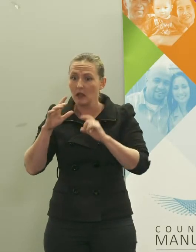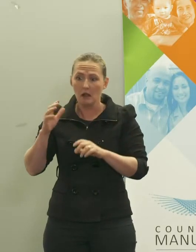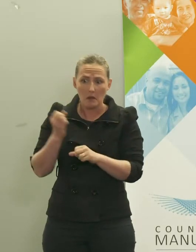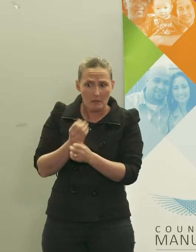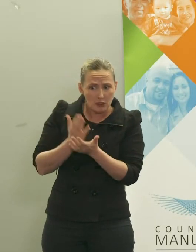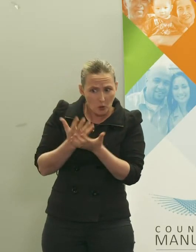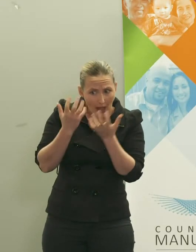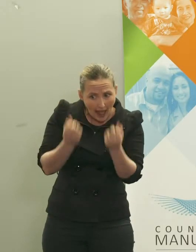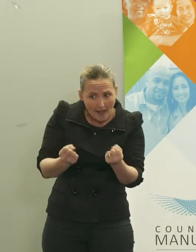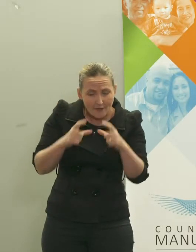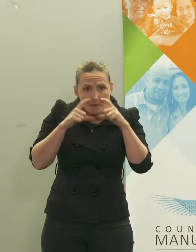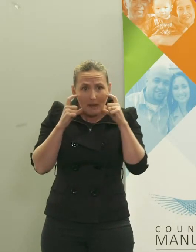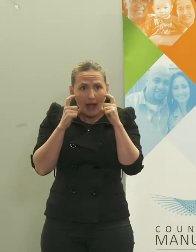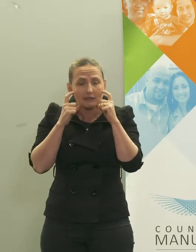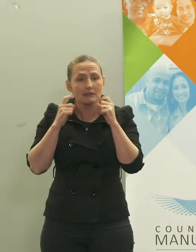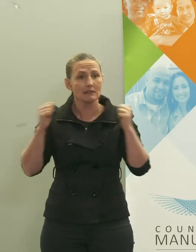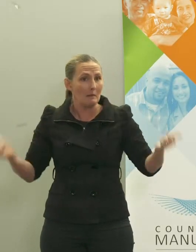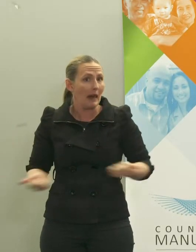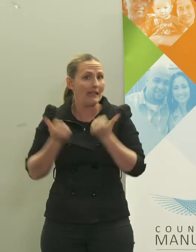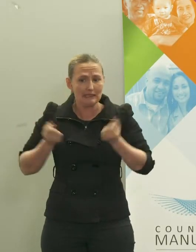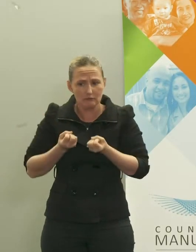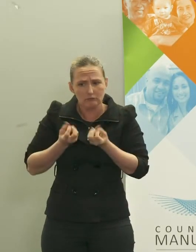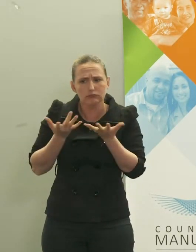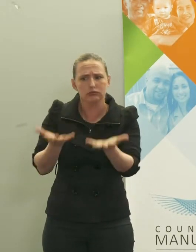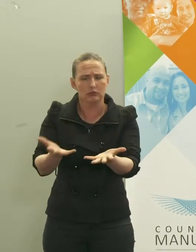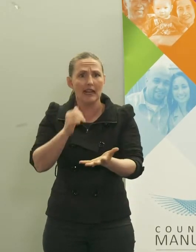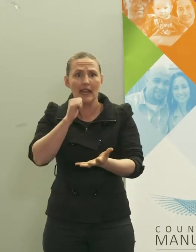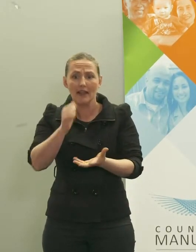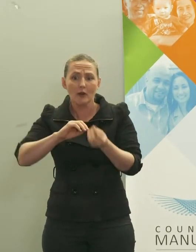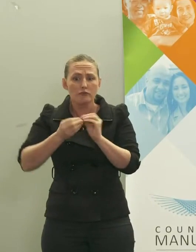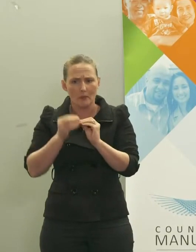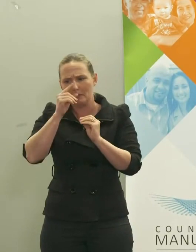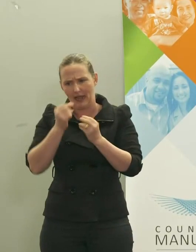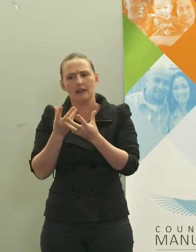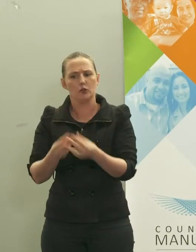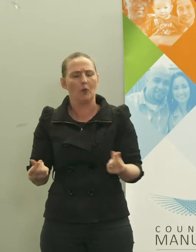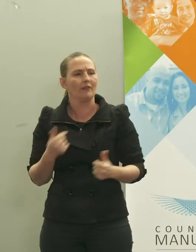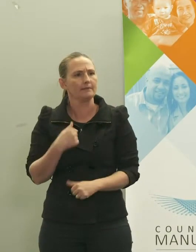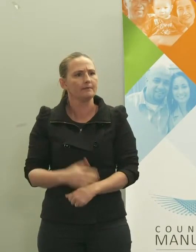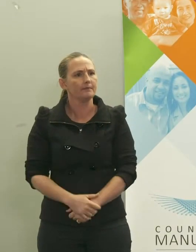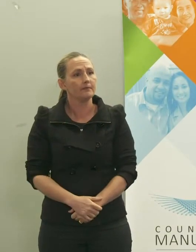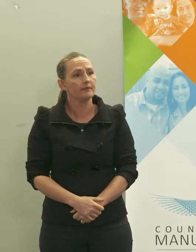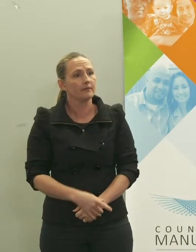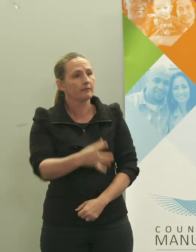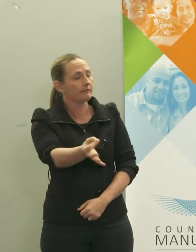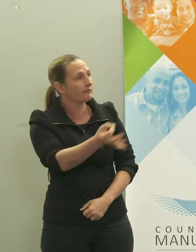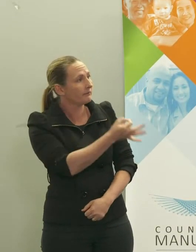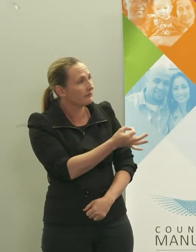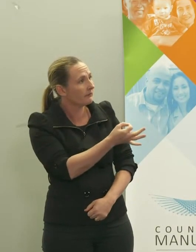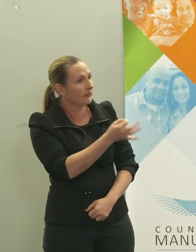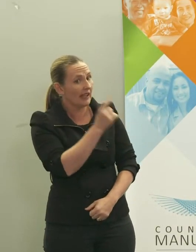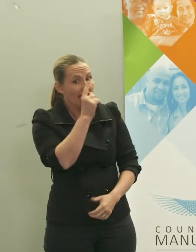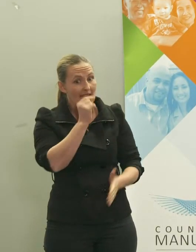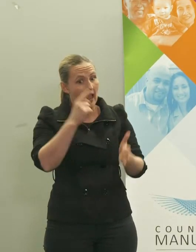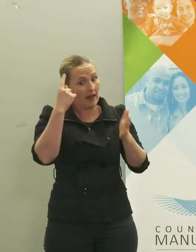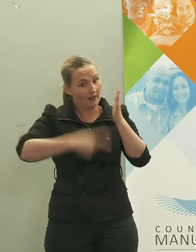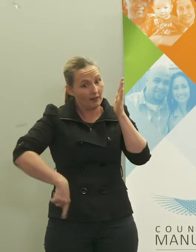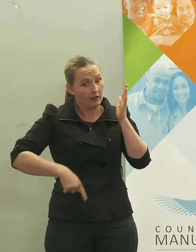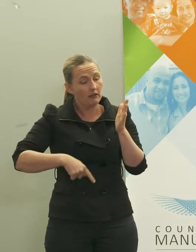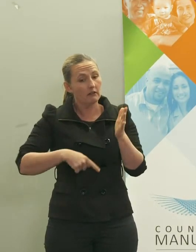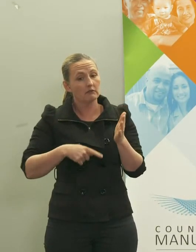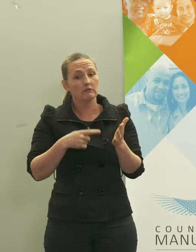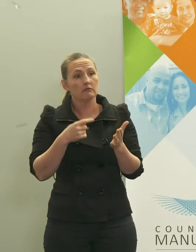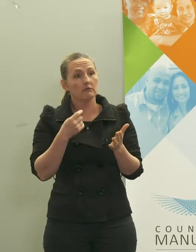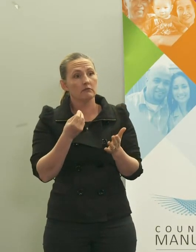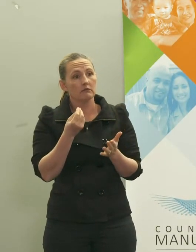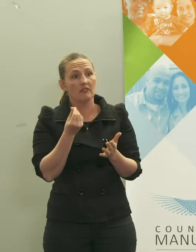that if there is an issue there, that we can resolve that quickly. So they could be fined or something like that if they are found to not